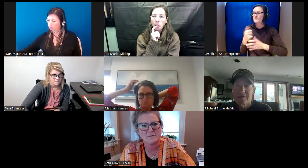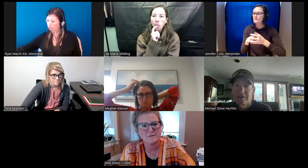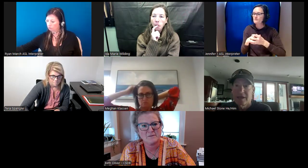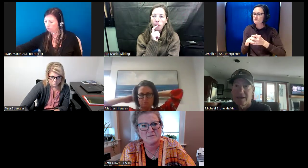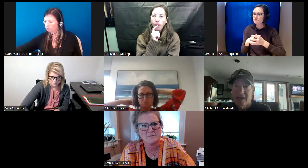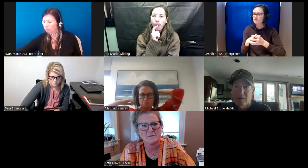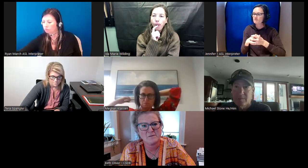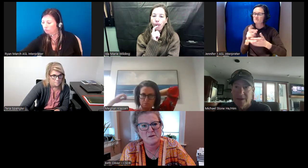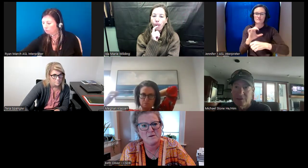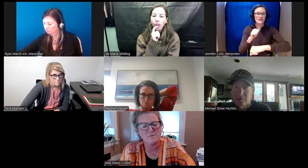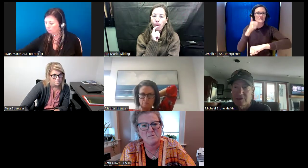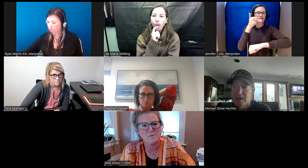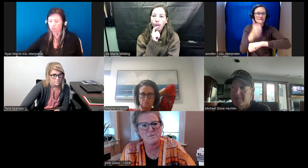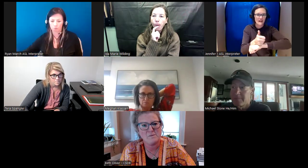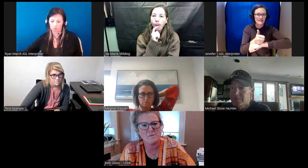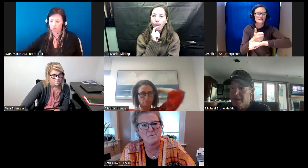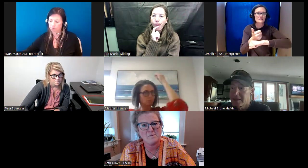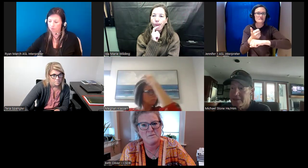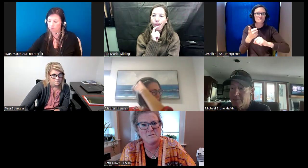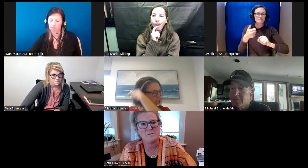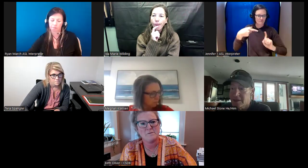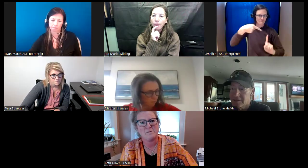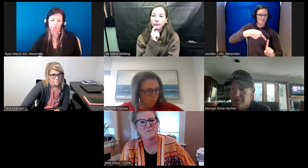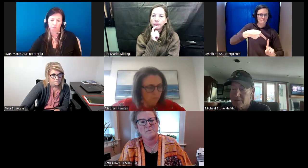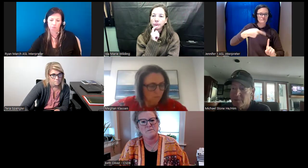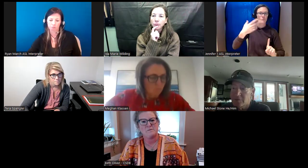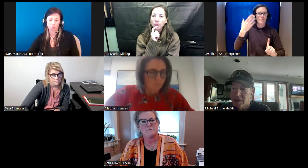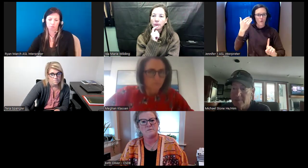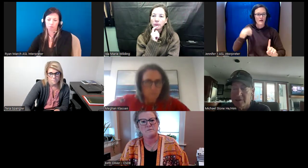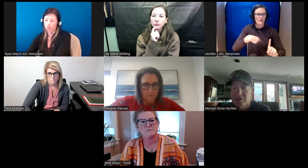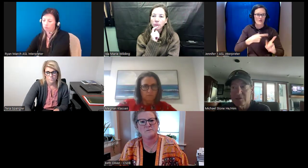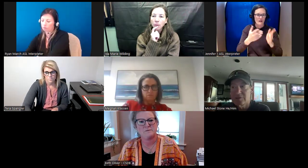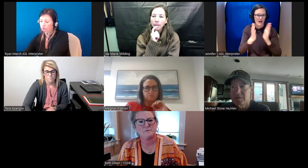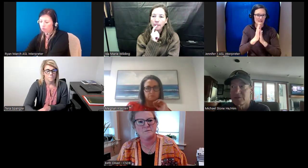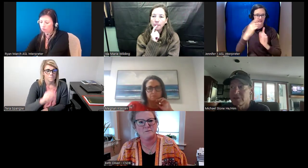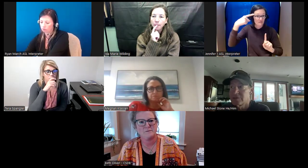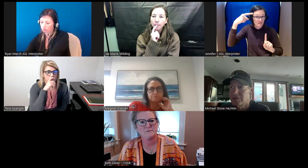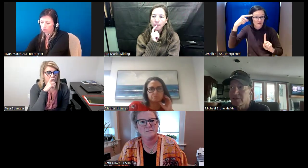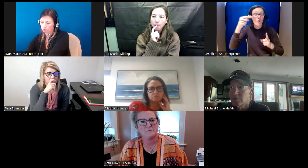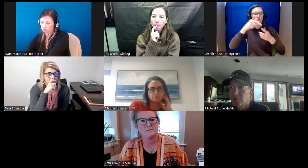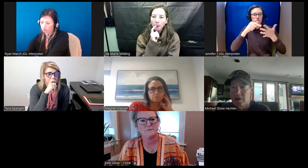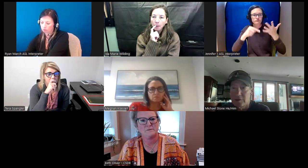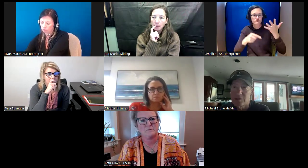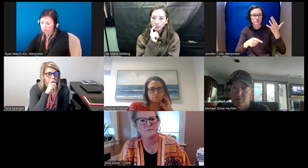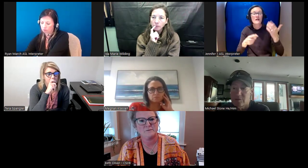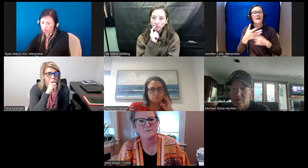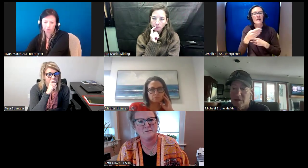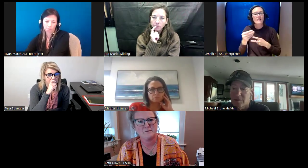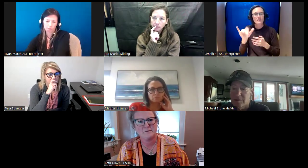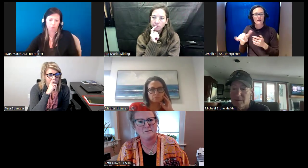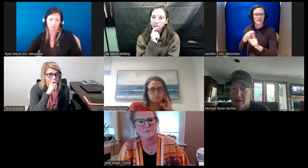our ask and how we best do this. And then something that that we've talked about internally, which is we'll